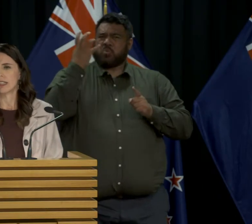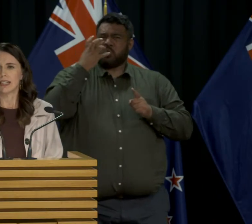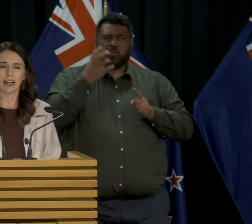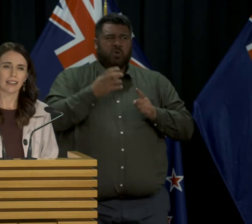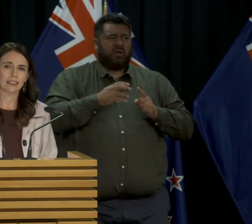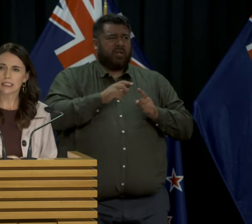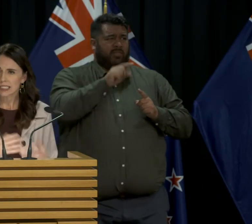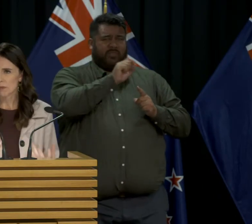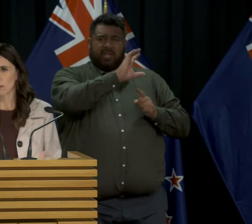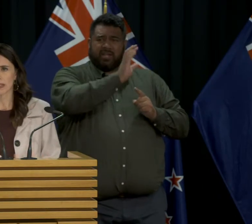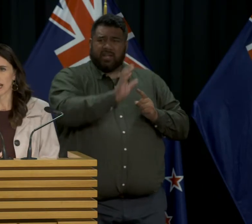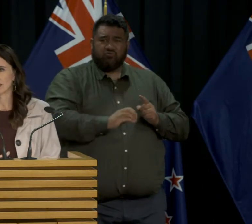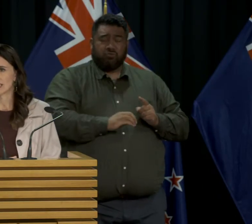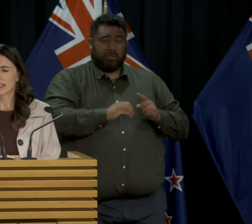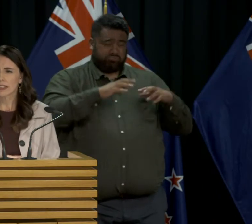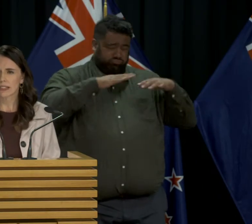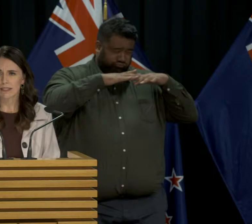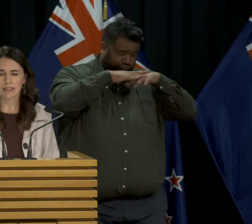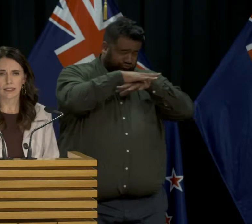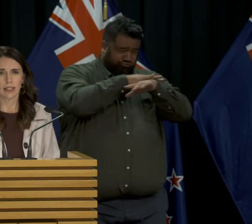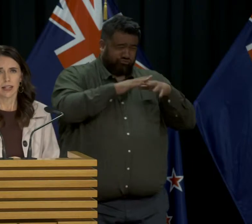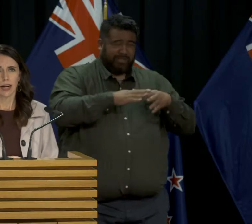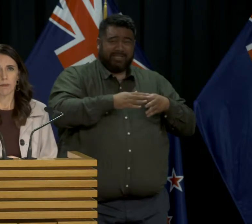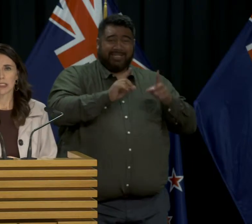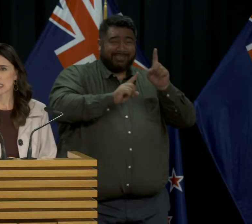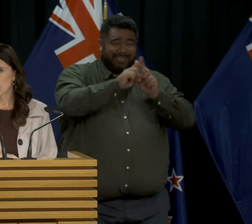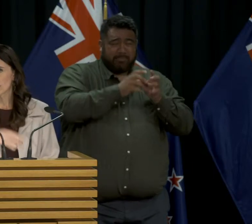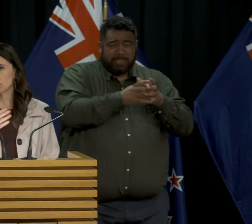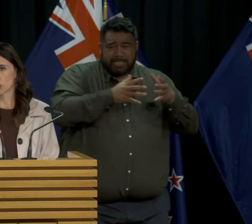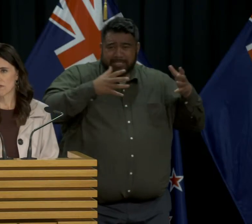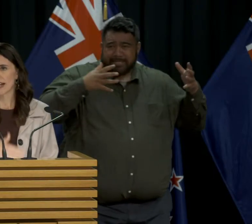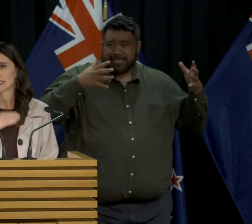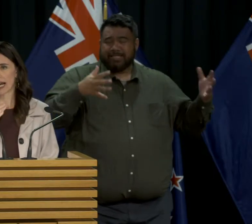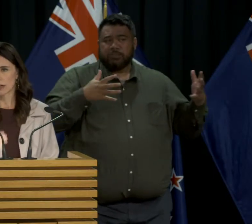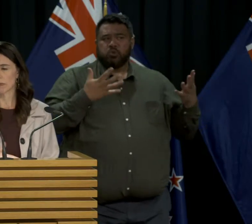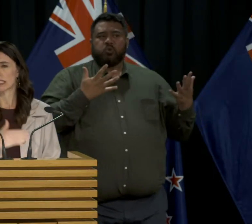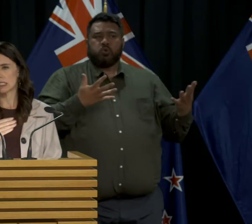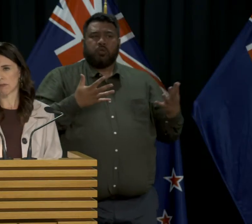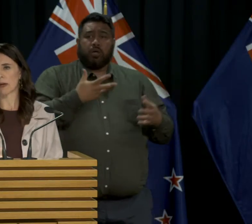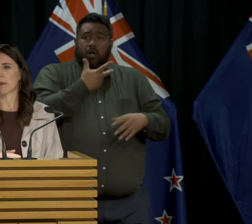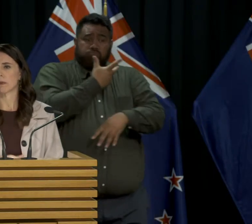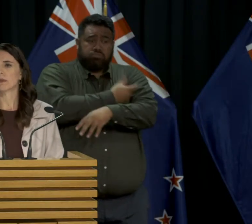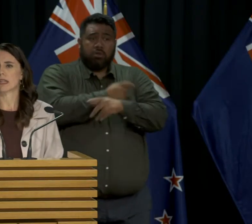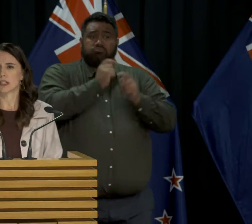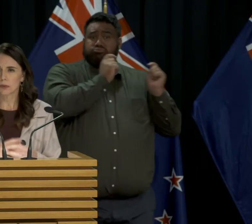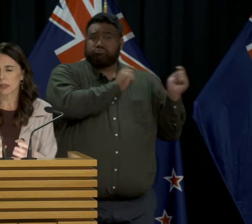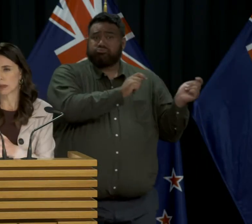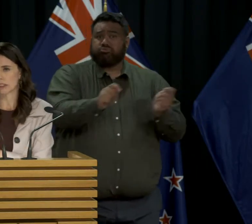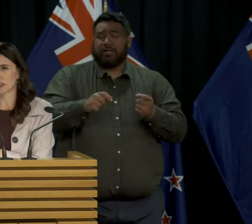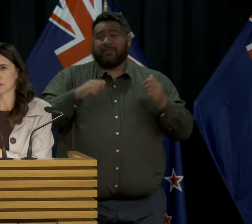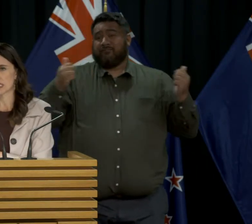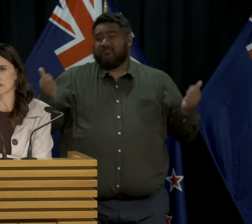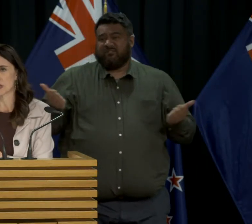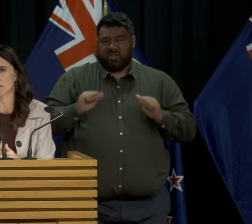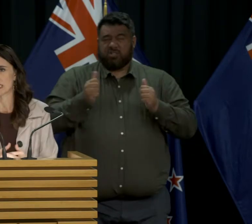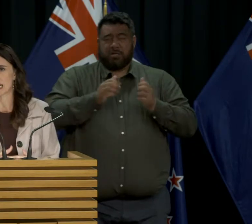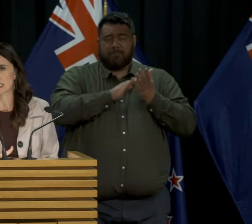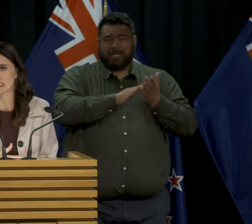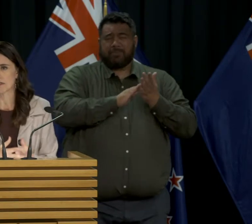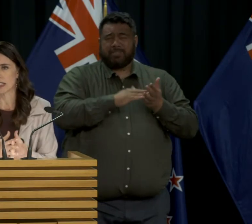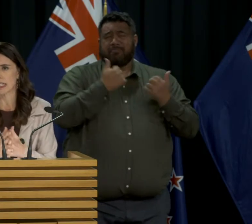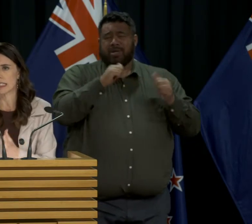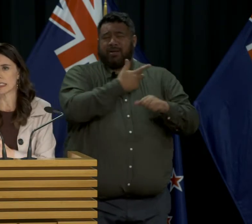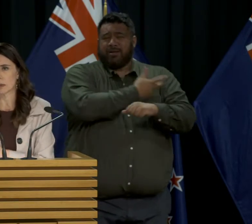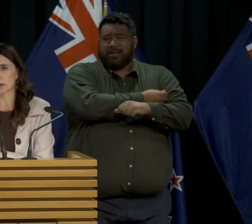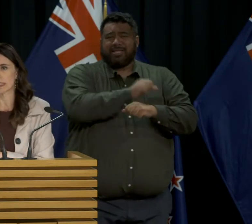population, densely populated areas, despite, of course, vaccinating millions of people, an incredibly difficult set of